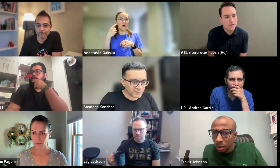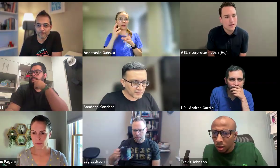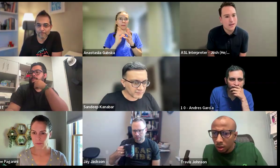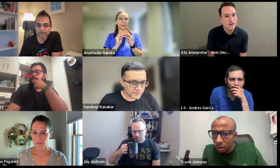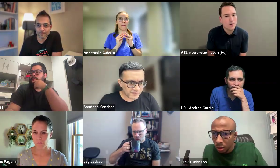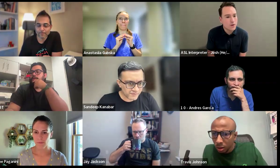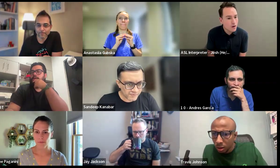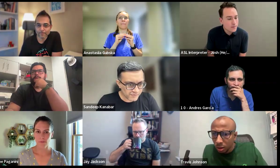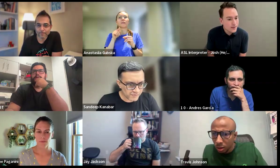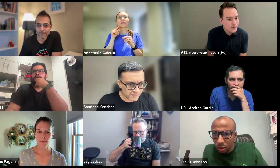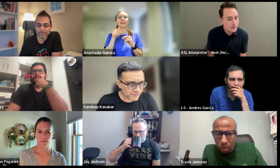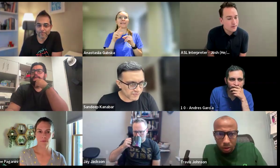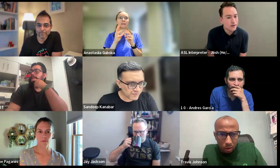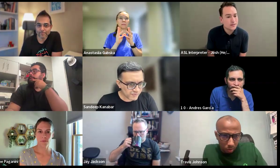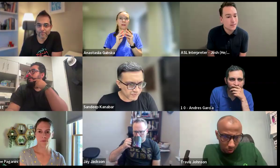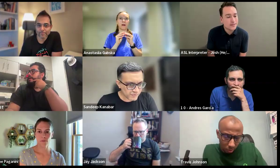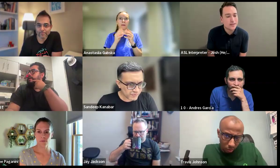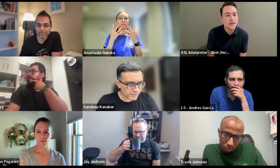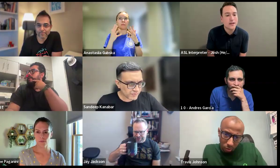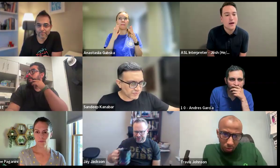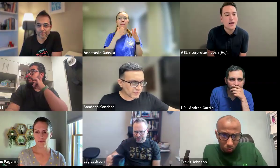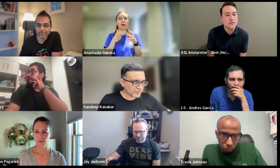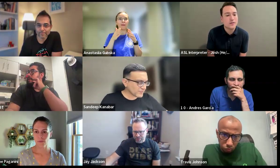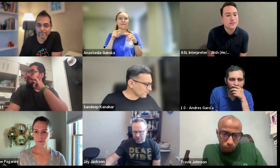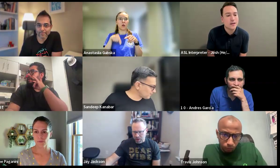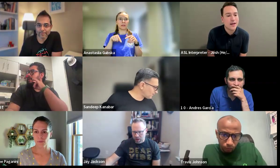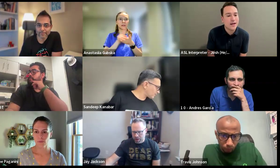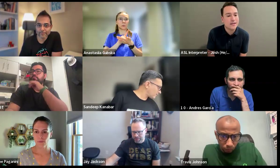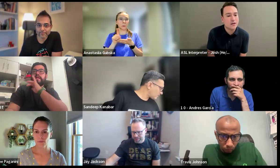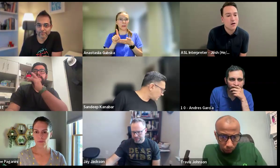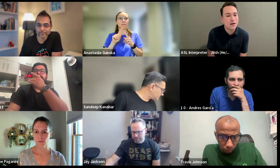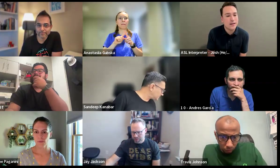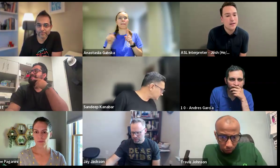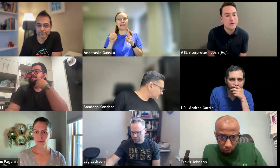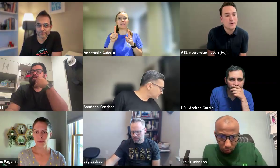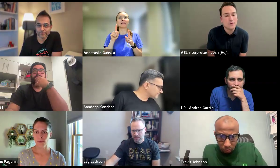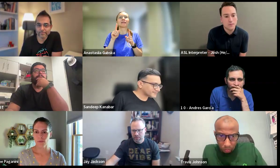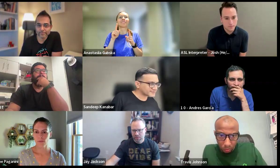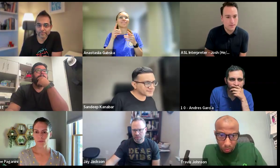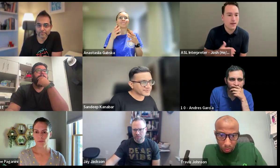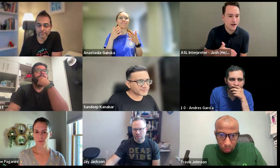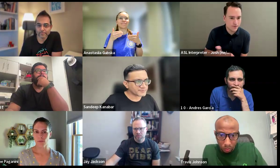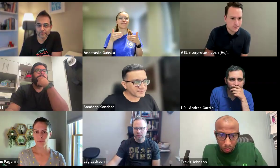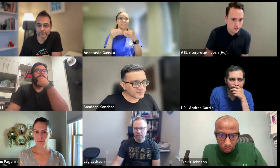for the KobaCon meeting summit. So this summit has already been planned for this